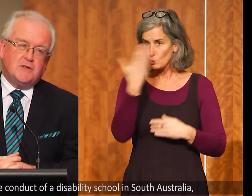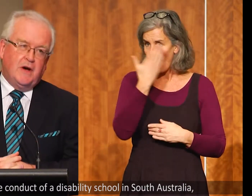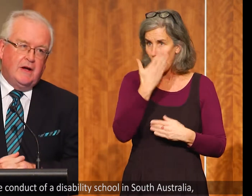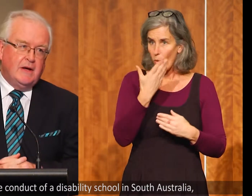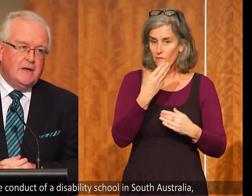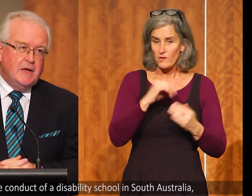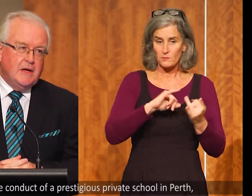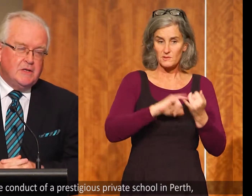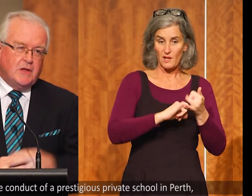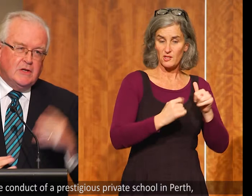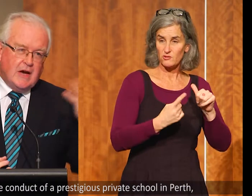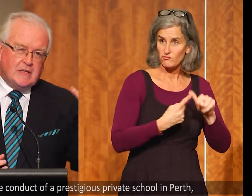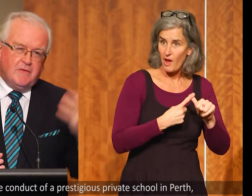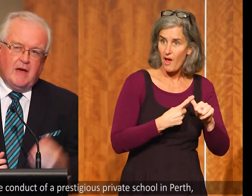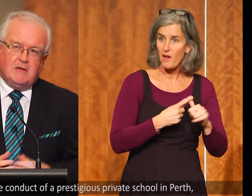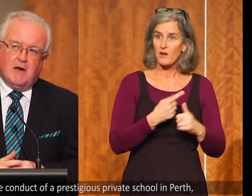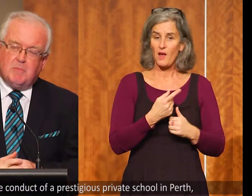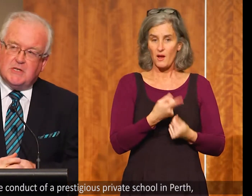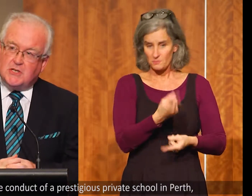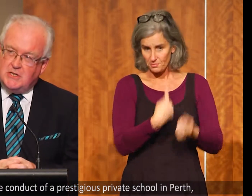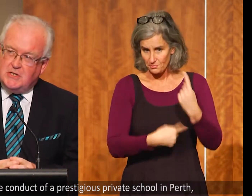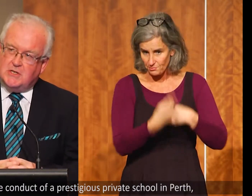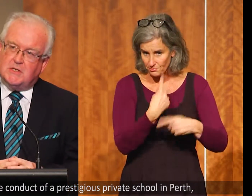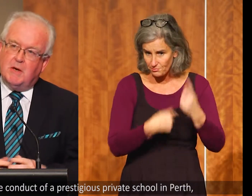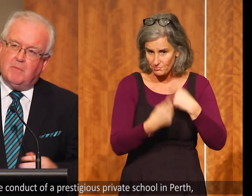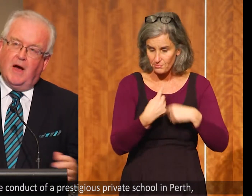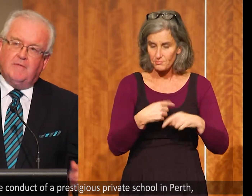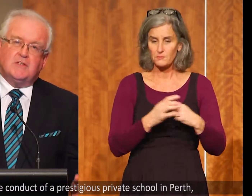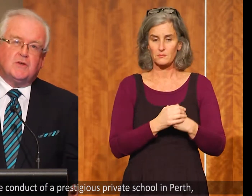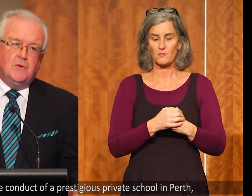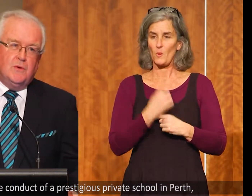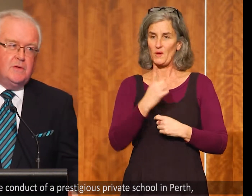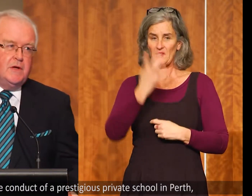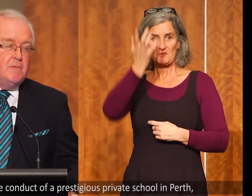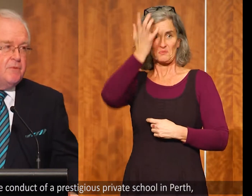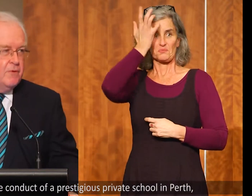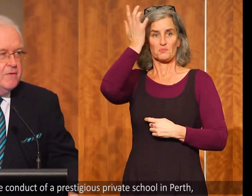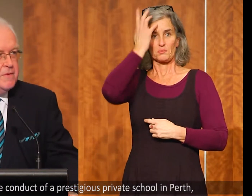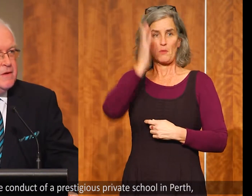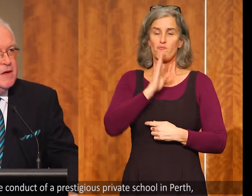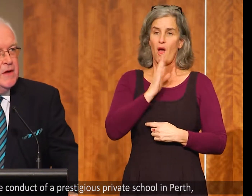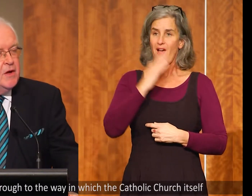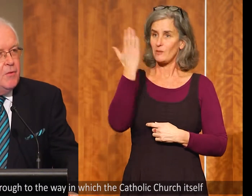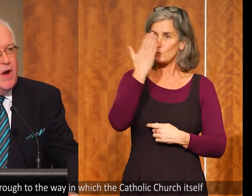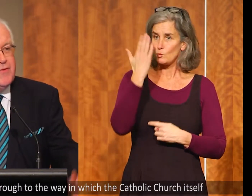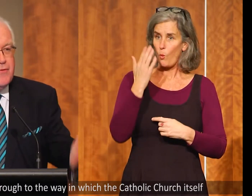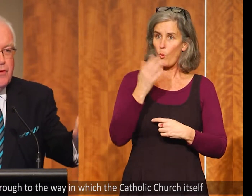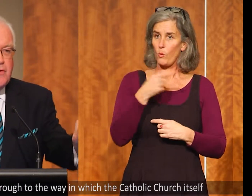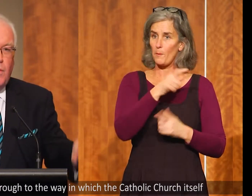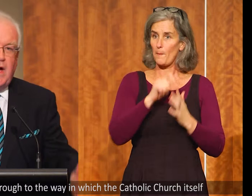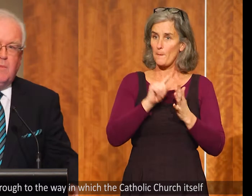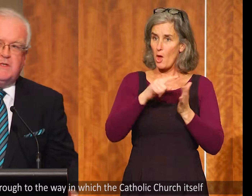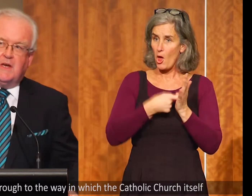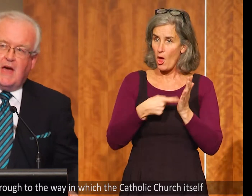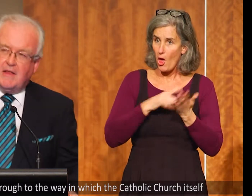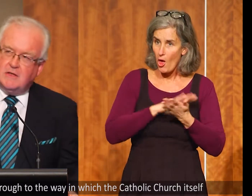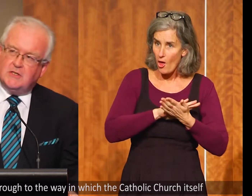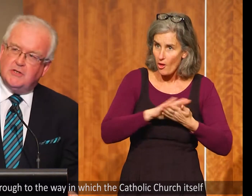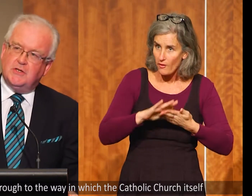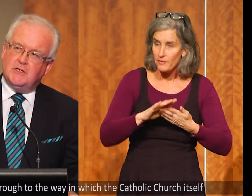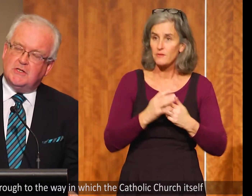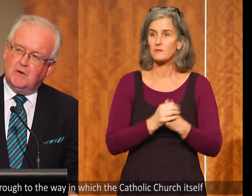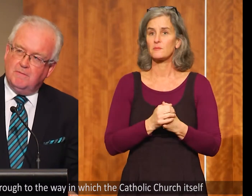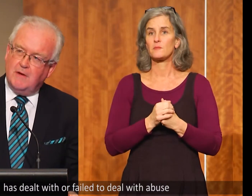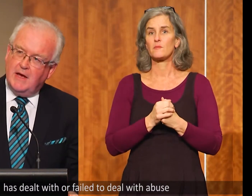South Australia, to the conduct of a prestigious private school in Perth, right through to the way in which the